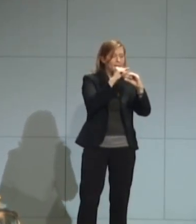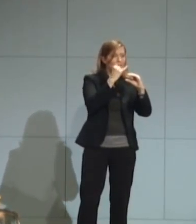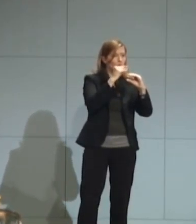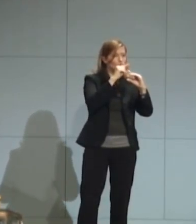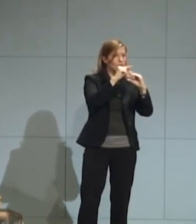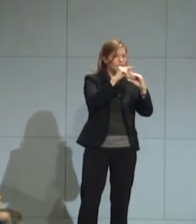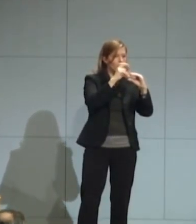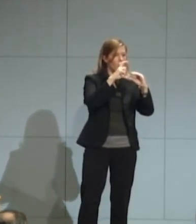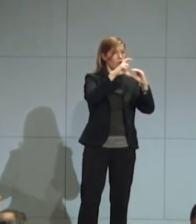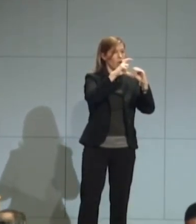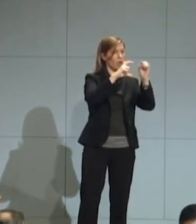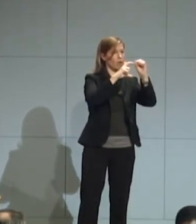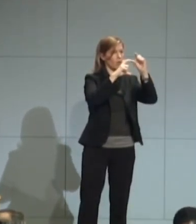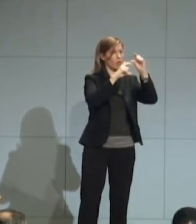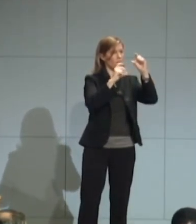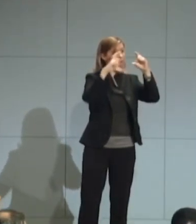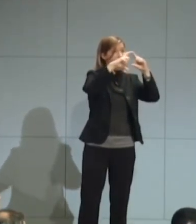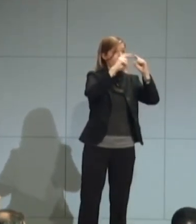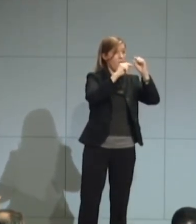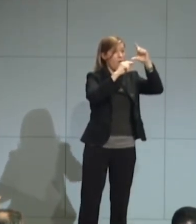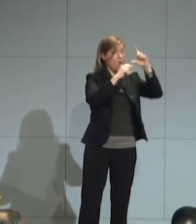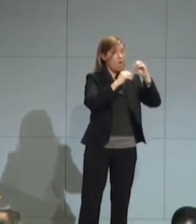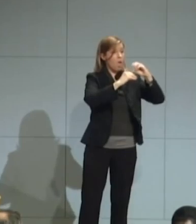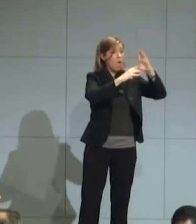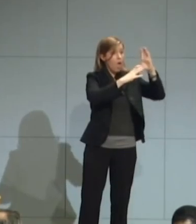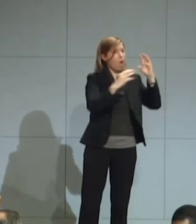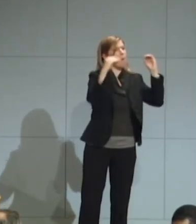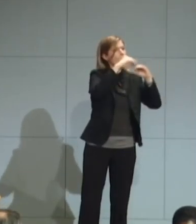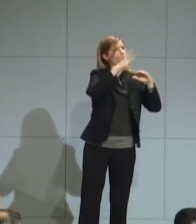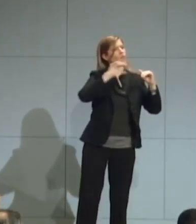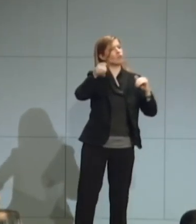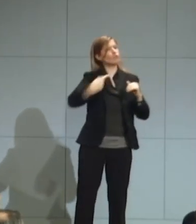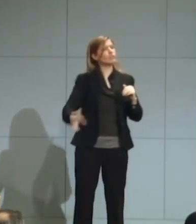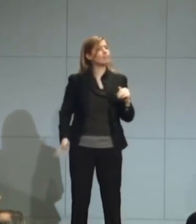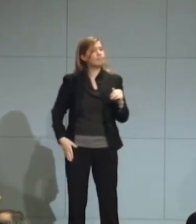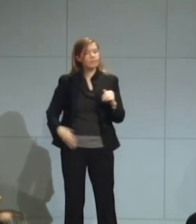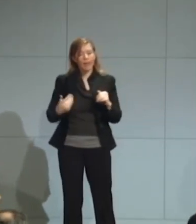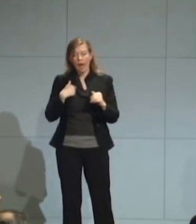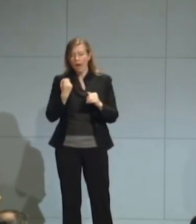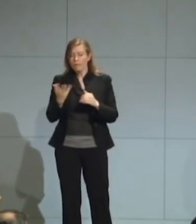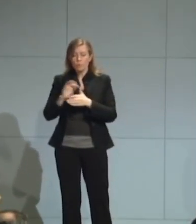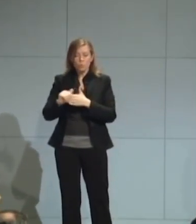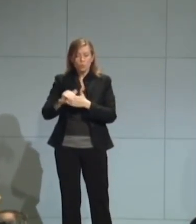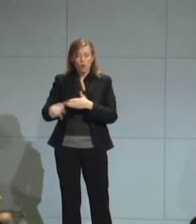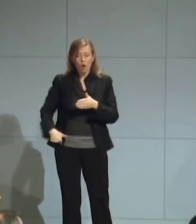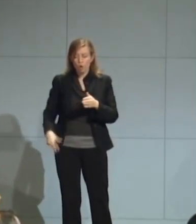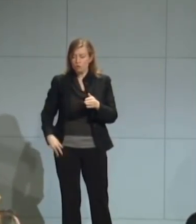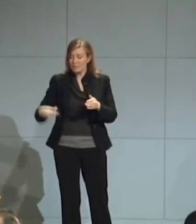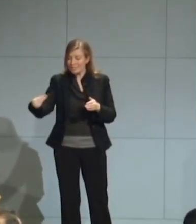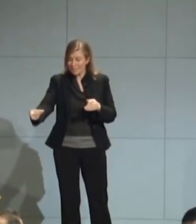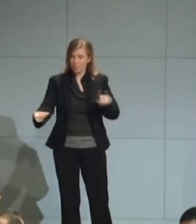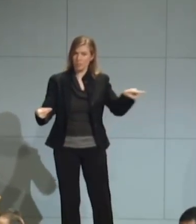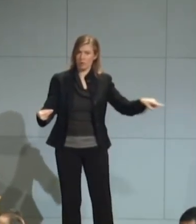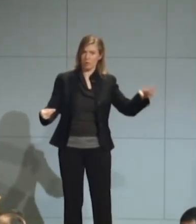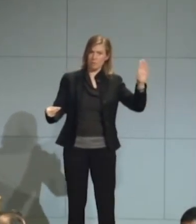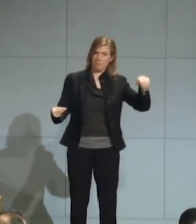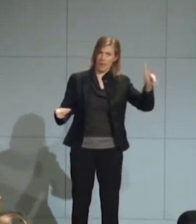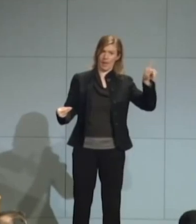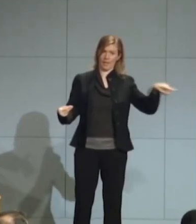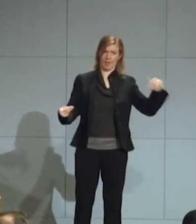States Congress, the very first law that the Congress passed after the Constitution was ratified. The very